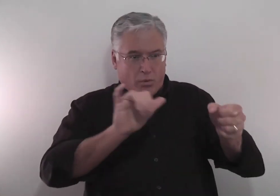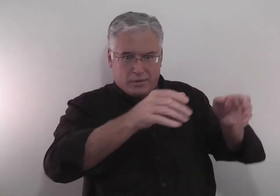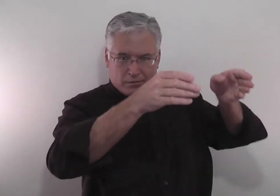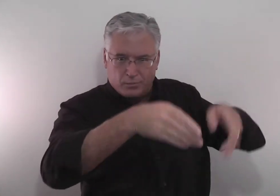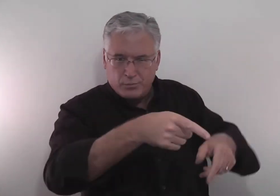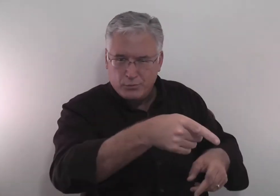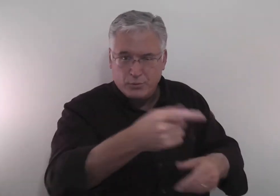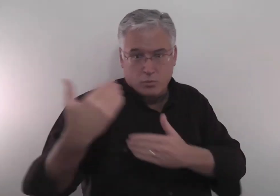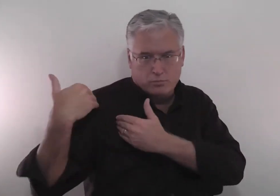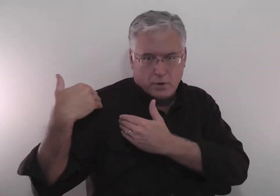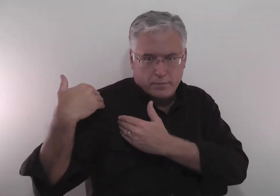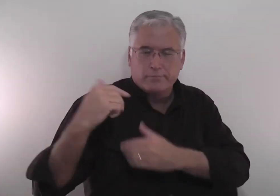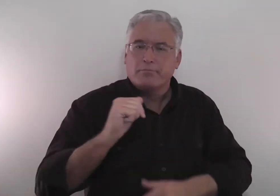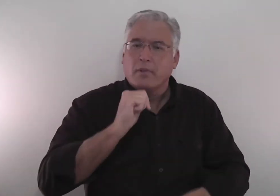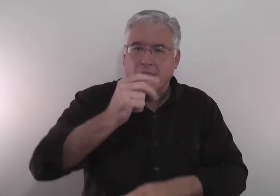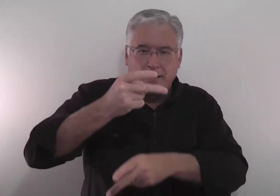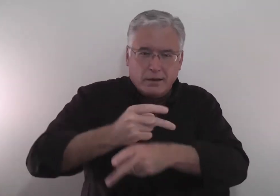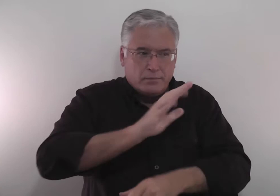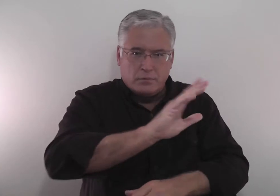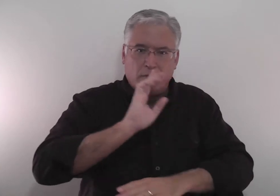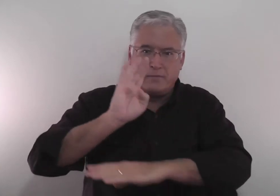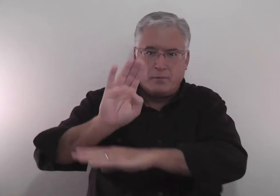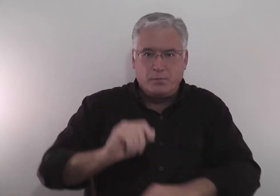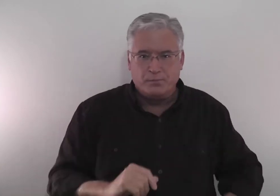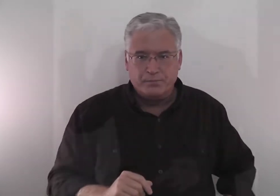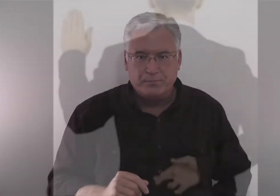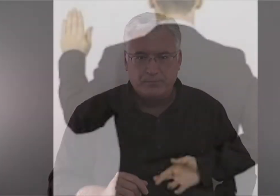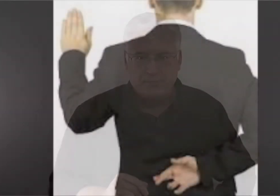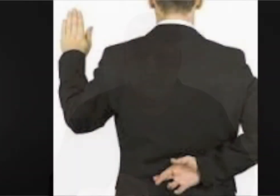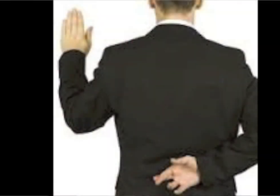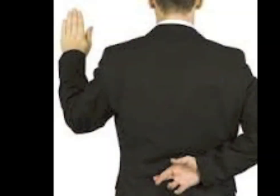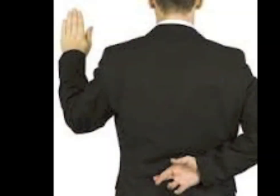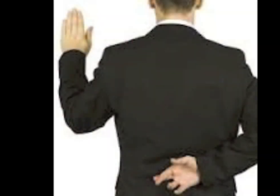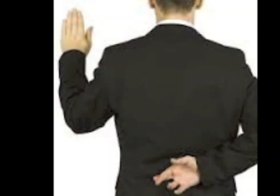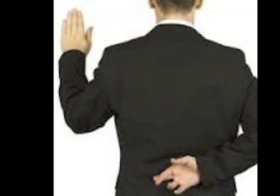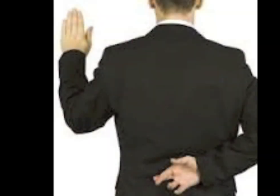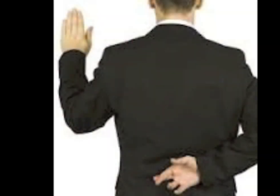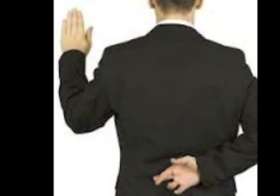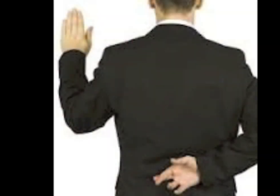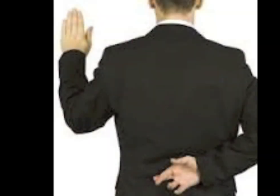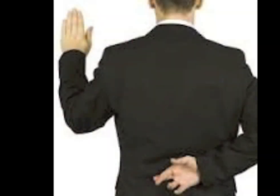God will hold them accountable for that also.